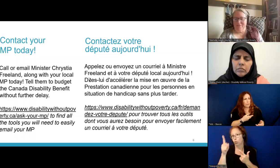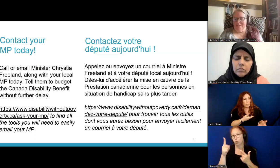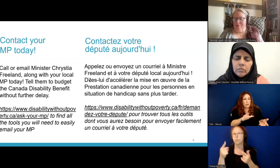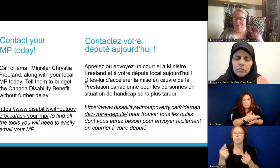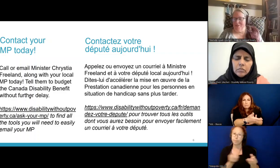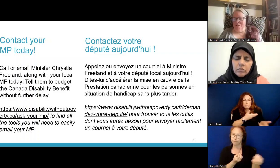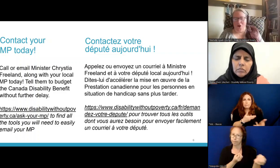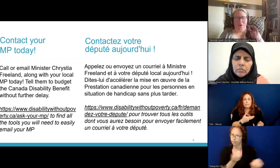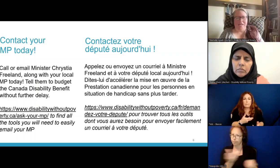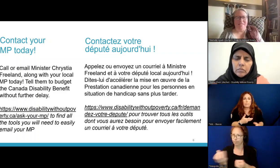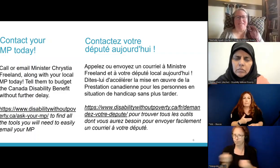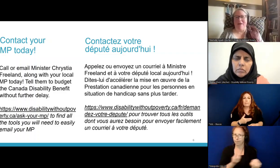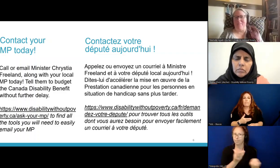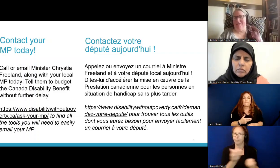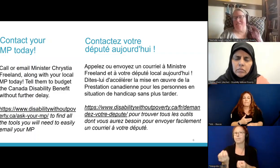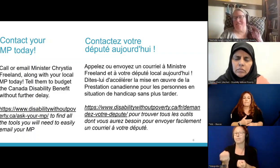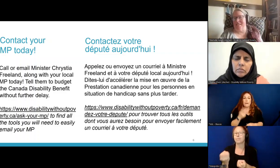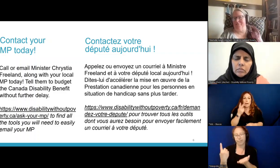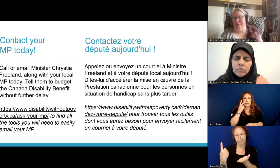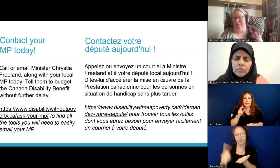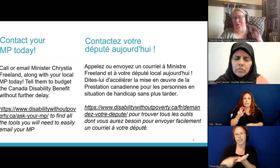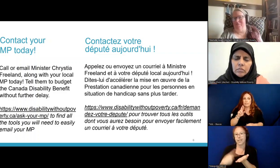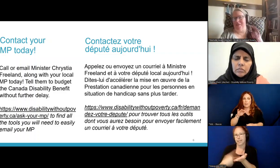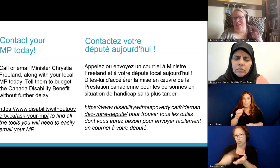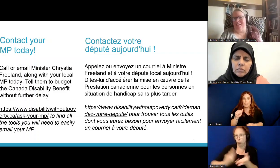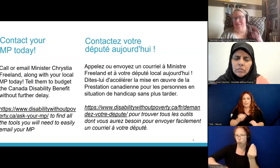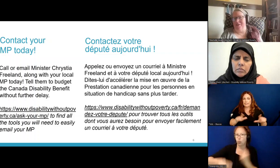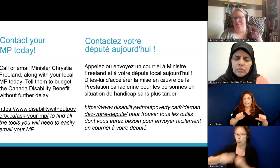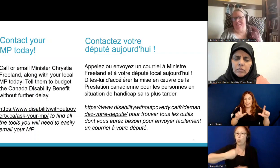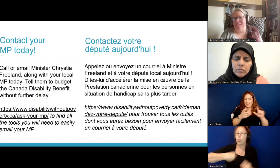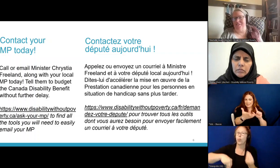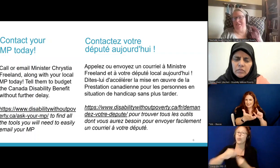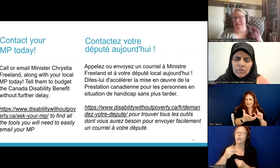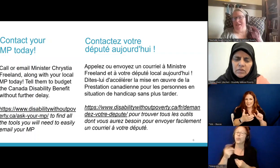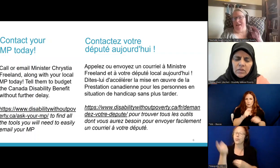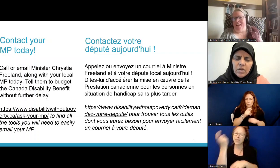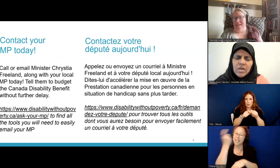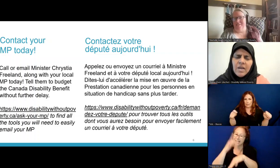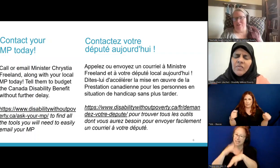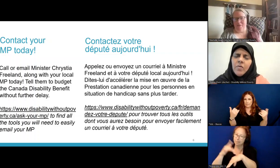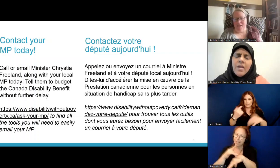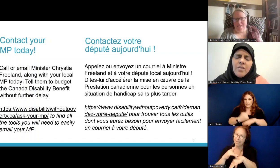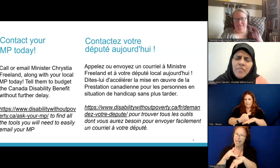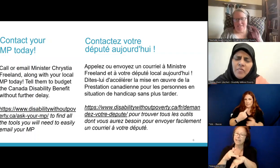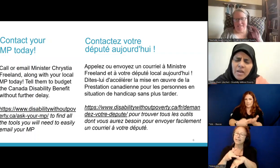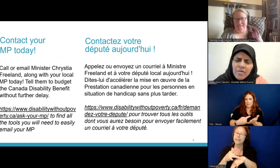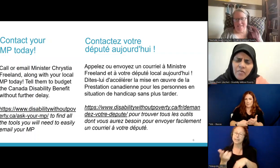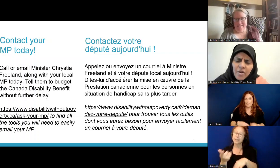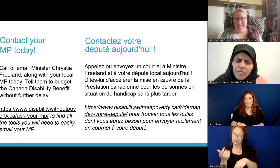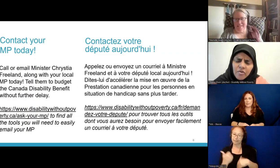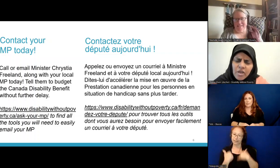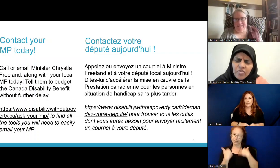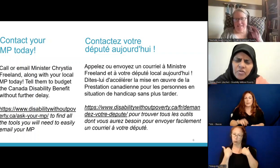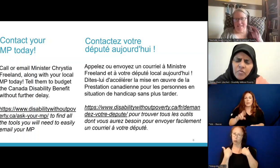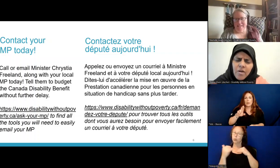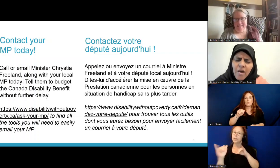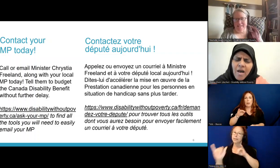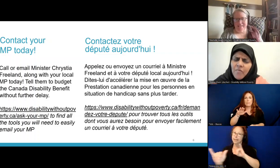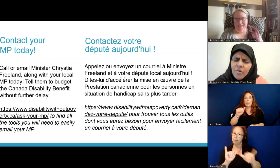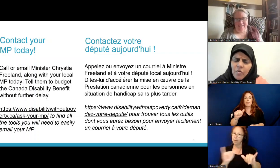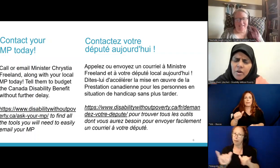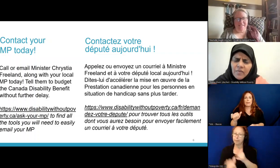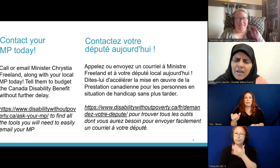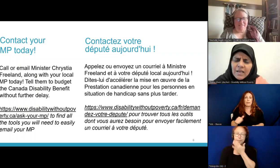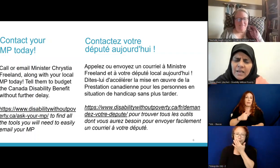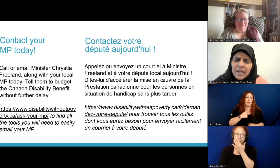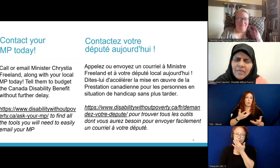similar lived experience. So I see, Rabia, the slides are going up for the end of the conversation, and I'll Yeah, so stop getting end of conversation, what I